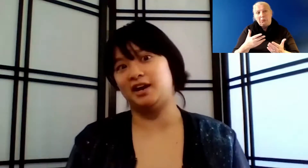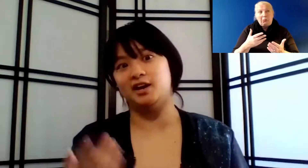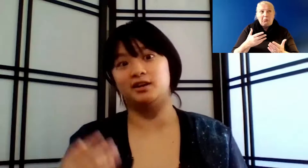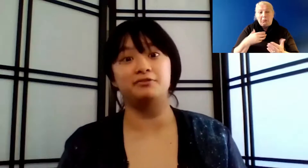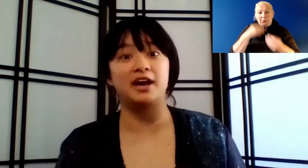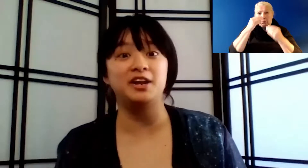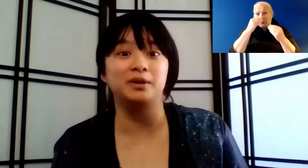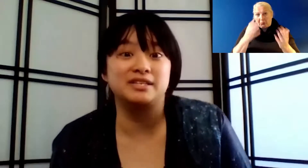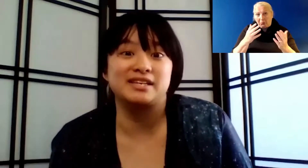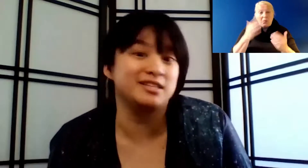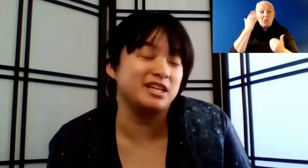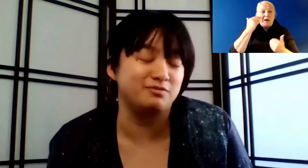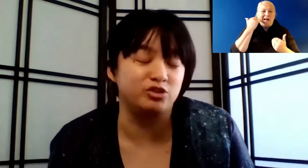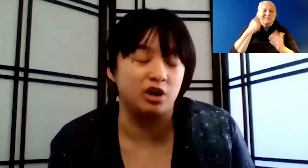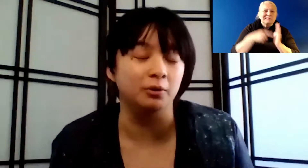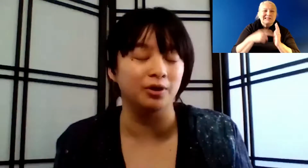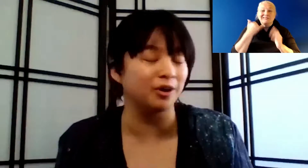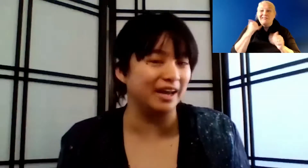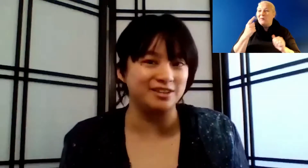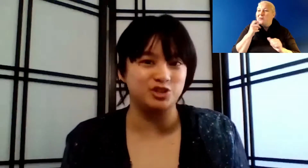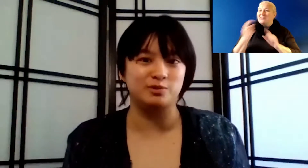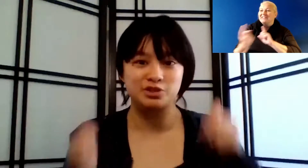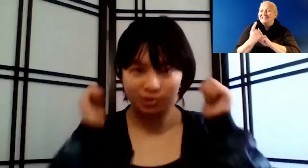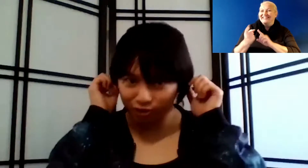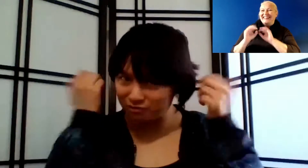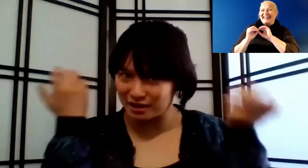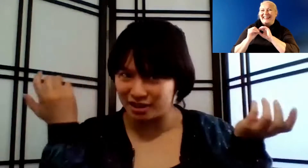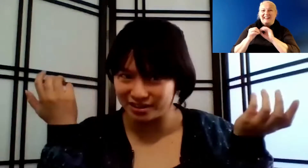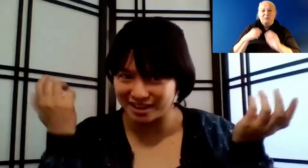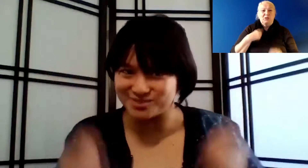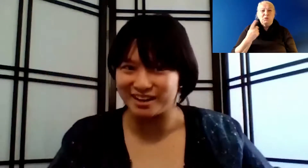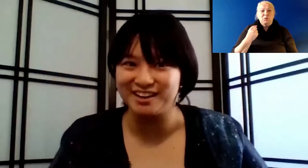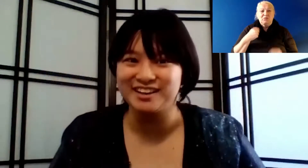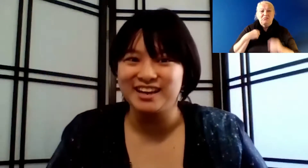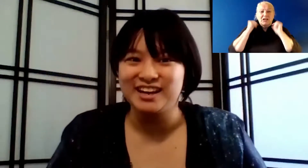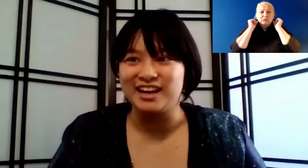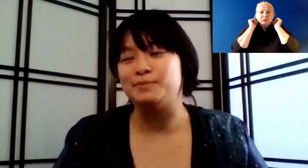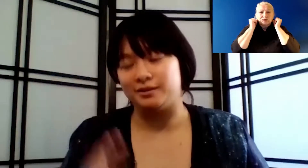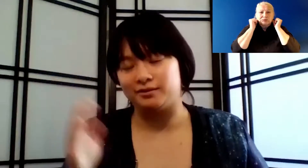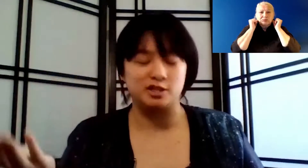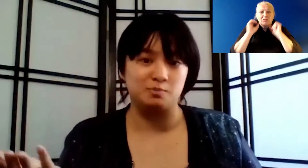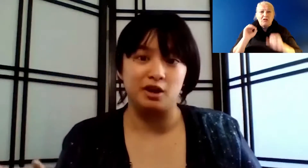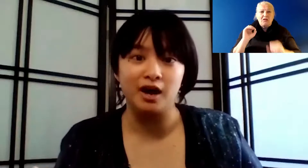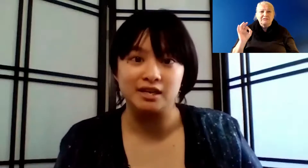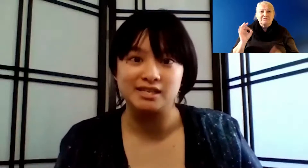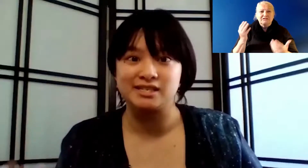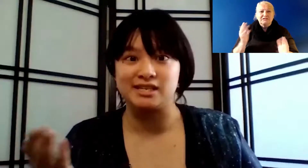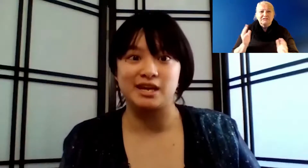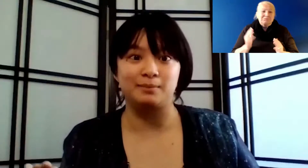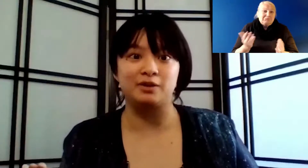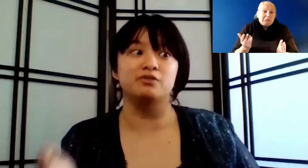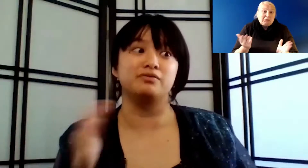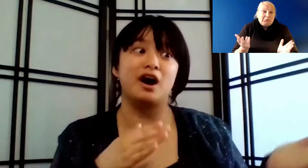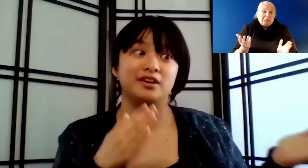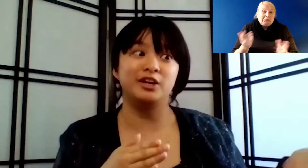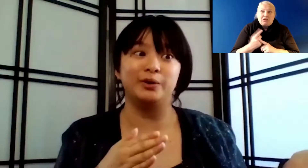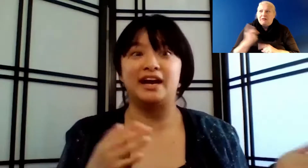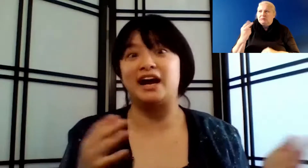hey, if anyone decided to give me trouble, all I had to do was turn off my hearing aids, right? I mean, let's be honest, it's the same level of not hearing as when